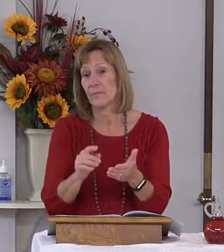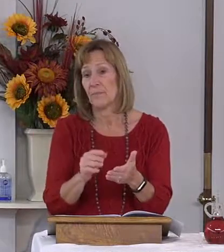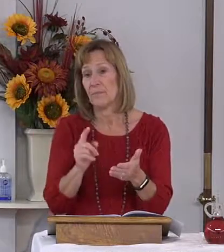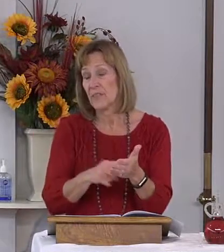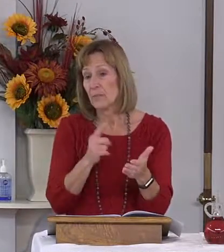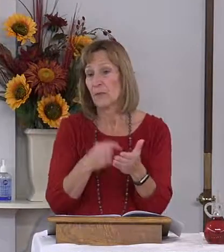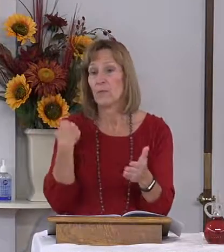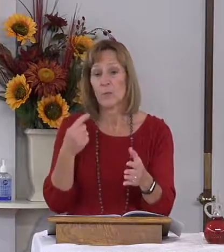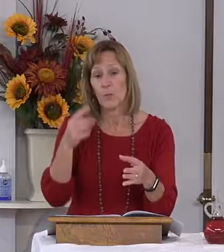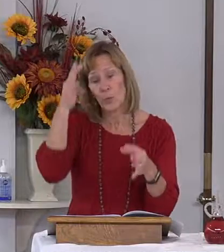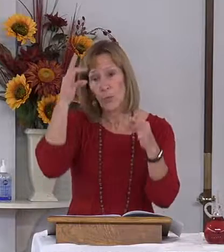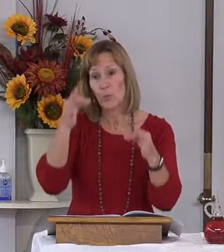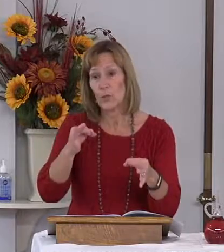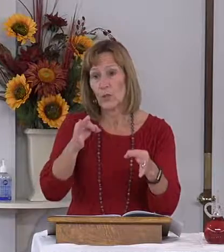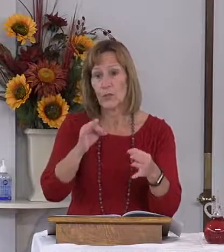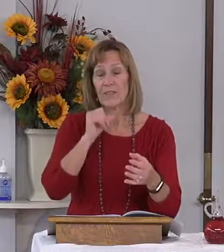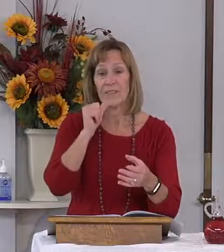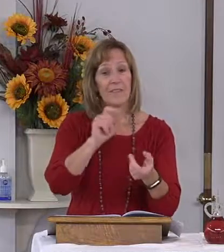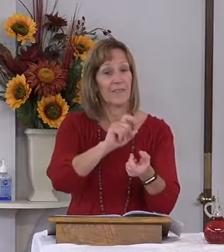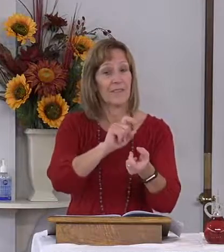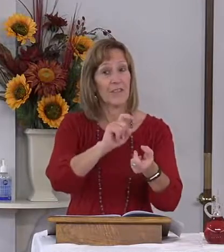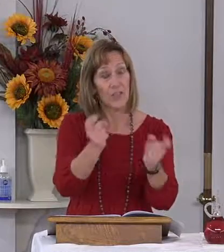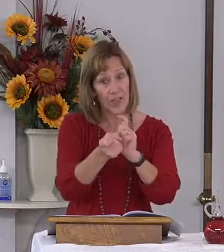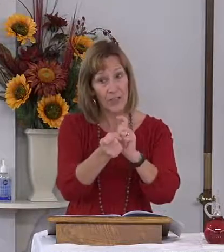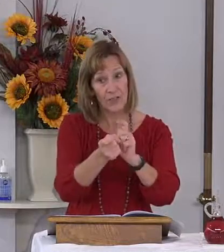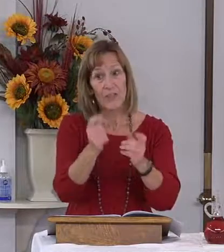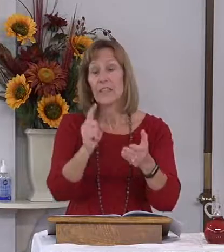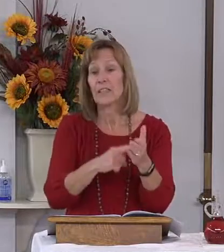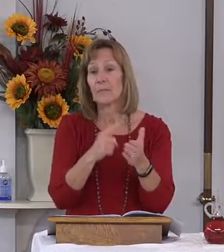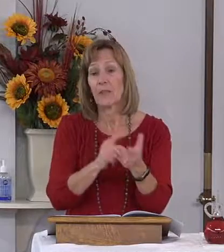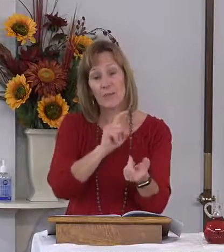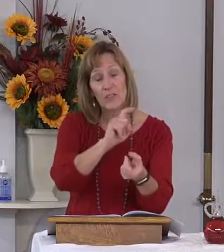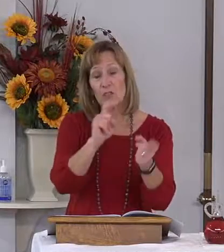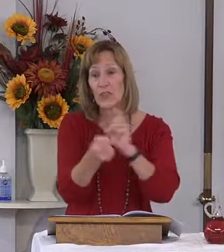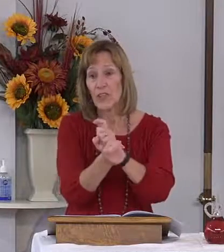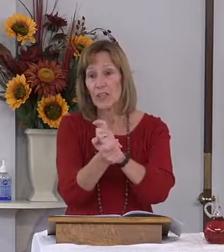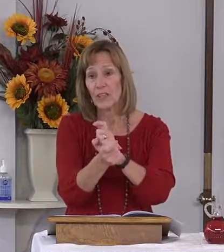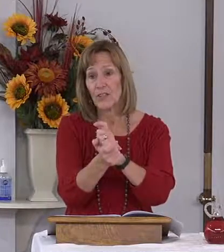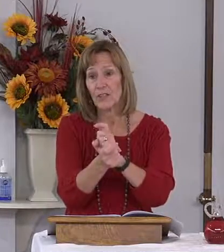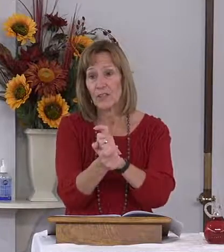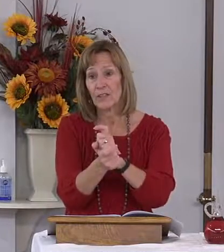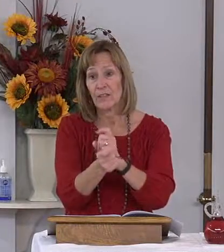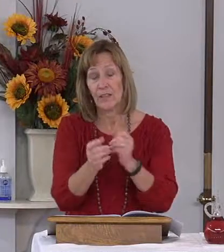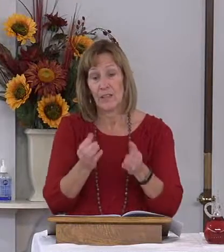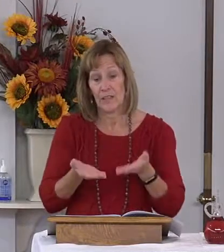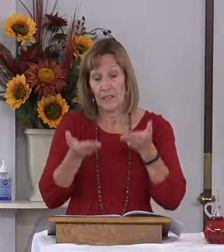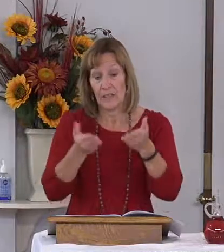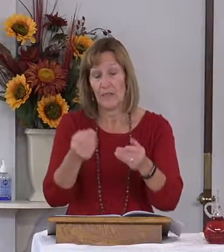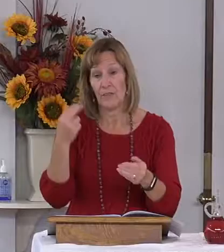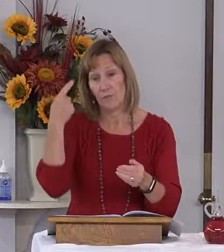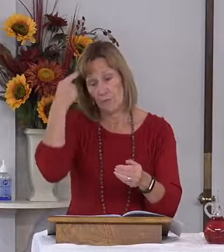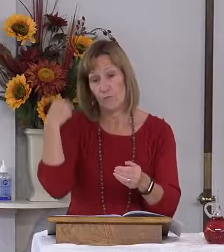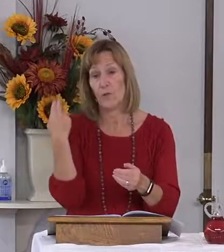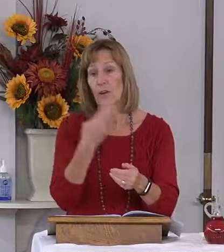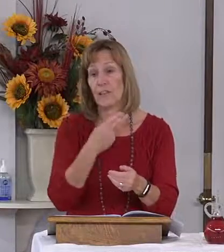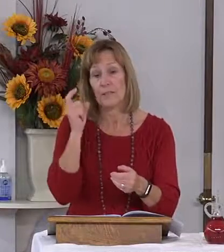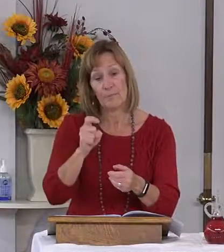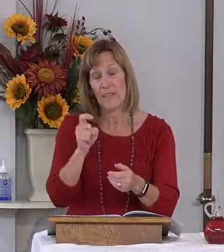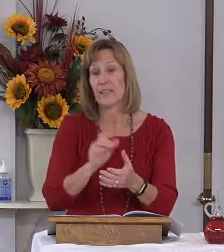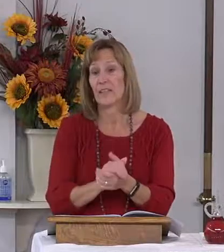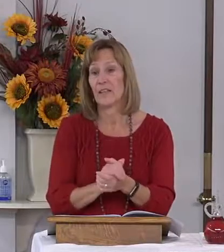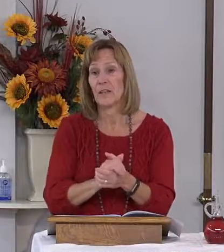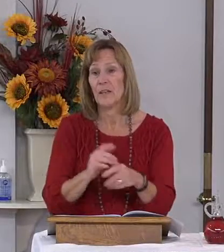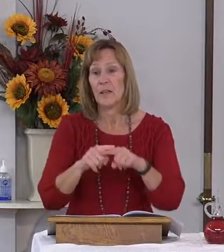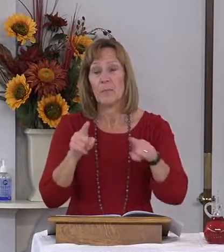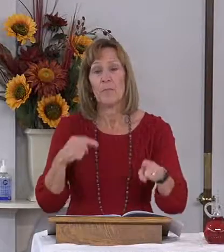Sometimes we choose to change. Sometimes change is thrust upon us. But we change